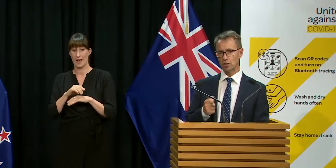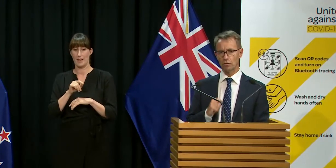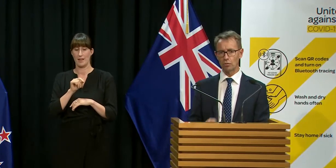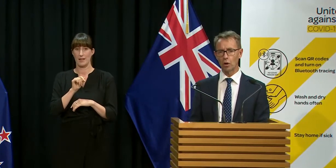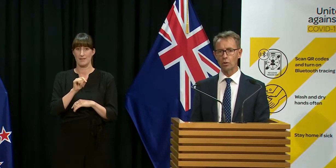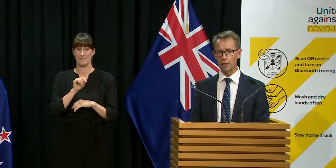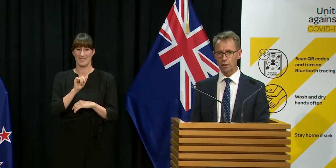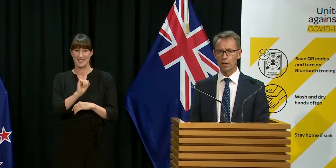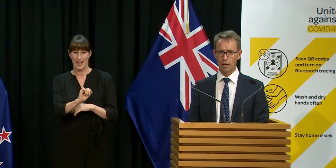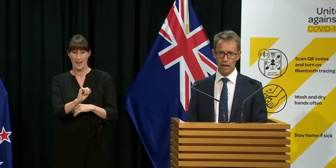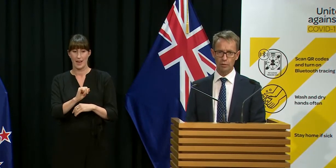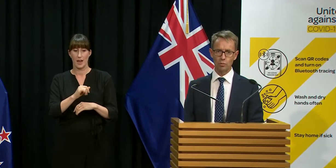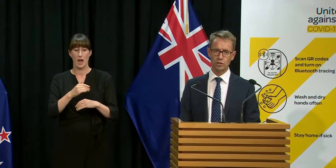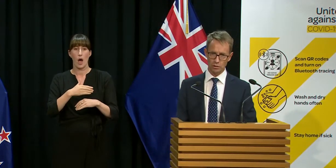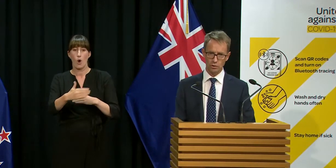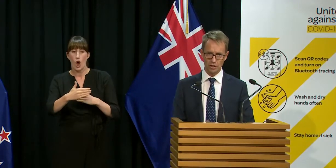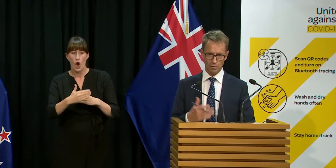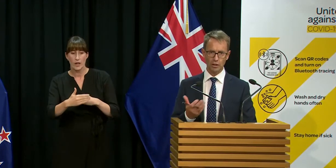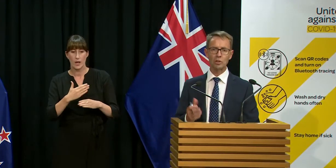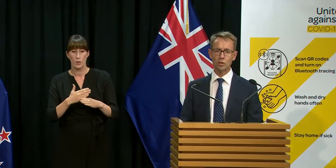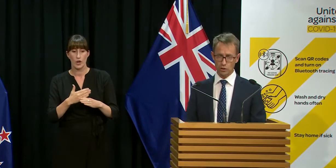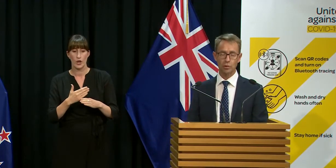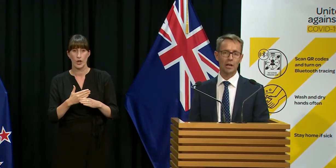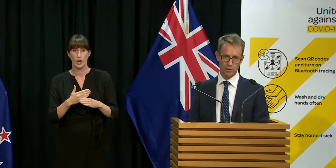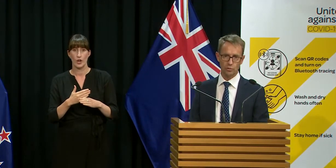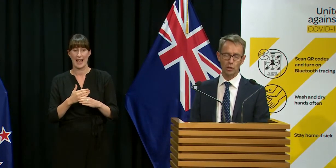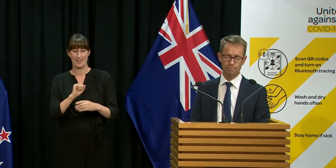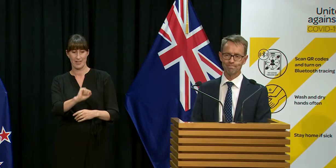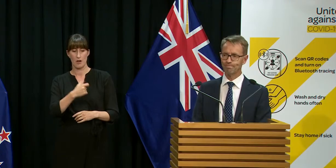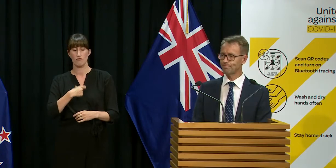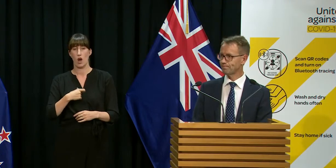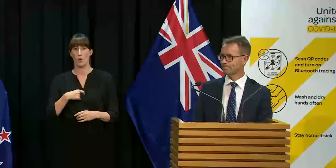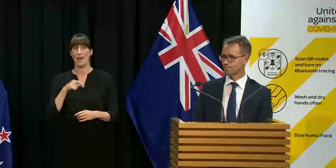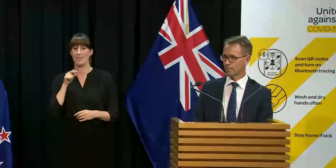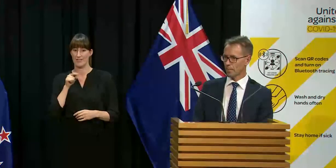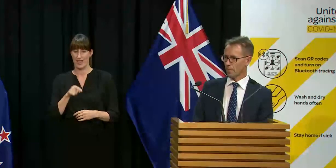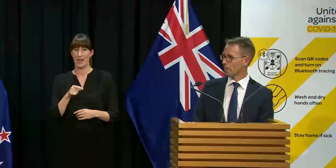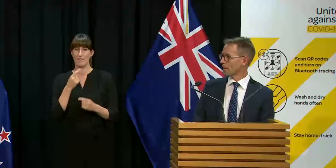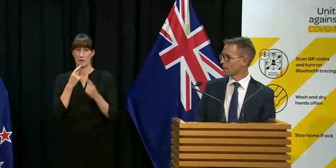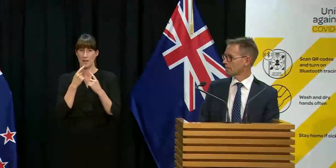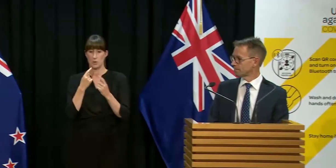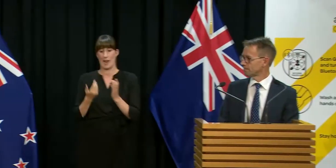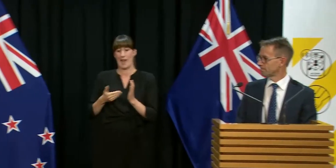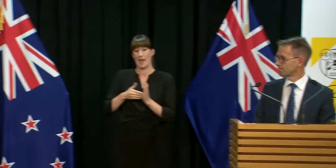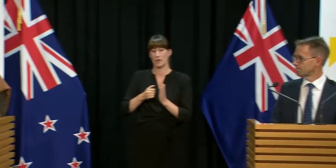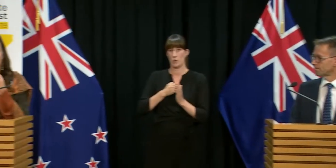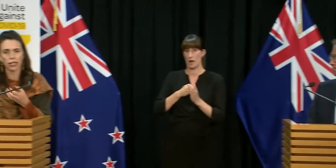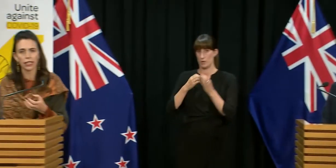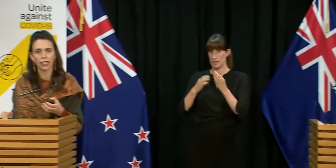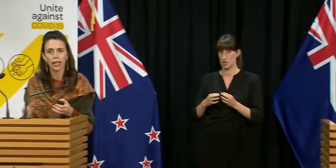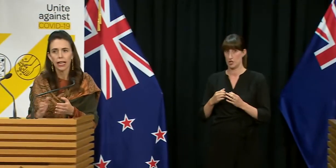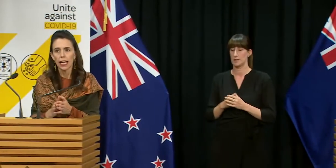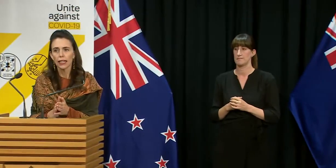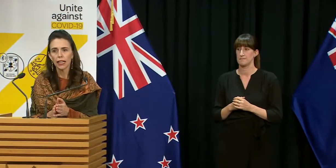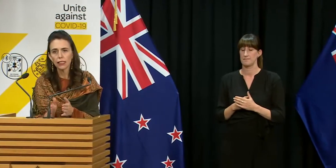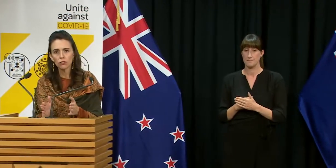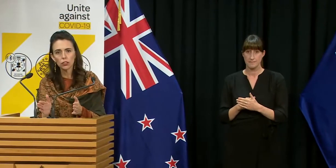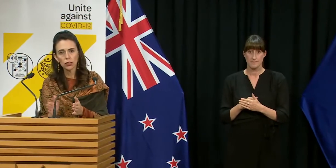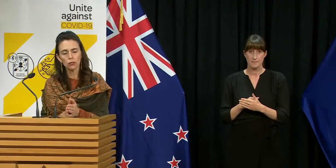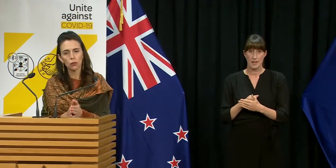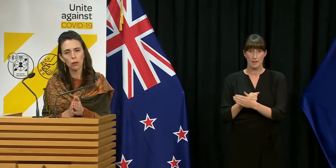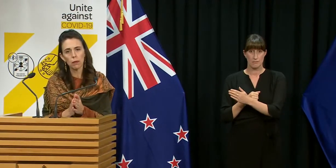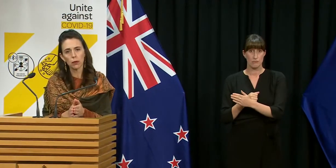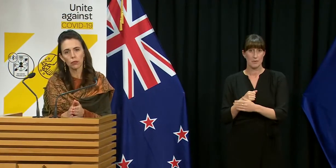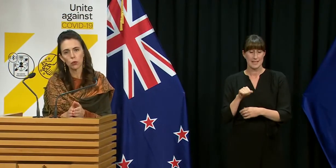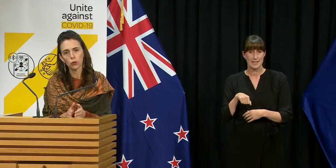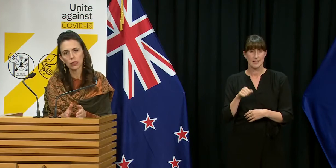the nature of the role there was something that we took into account as well. All of this featured in our thinking. And